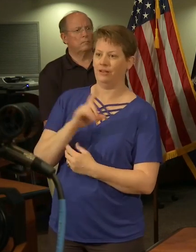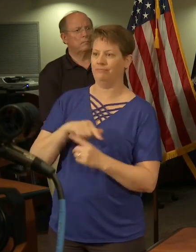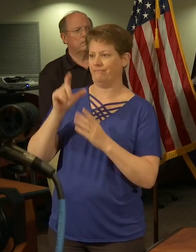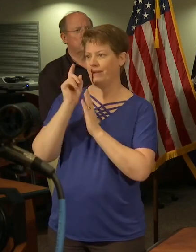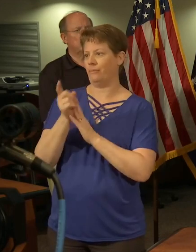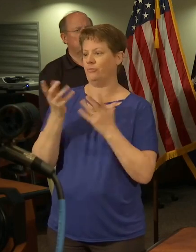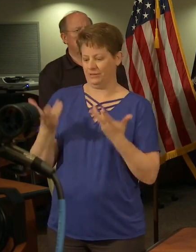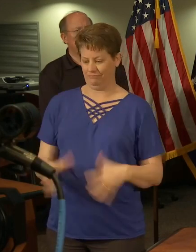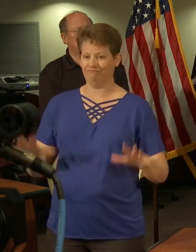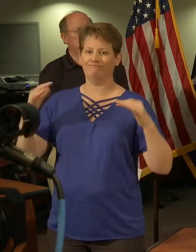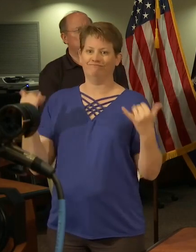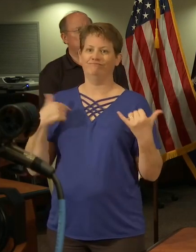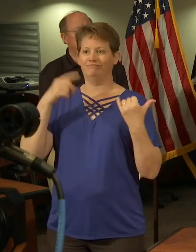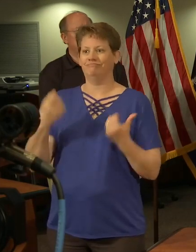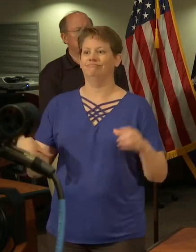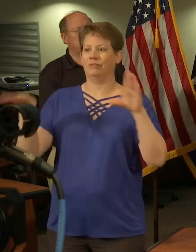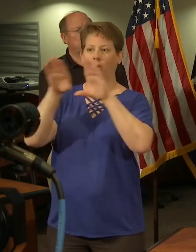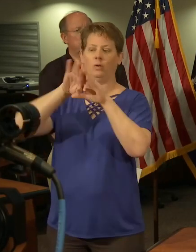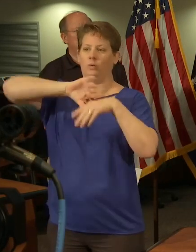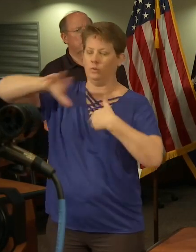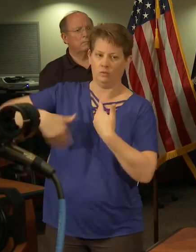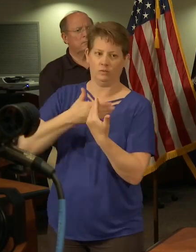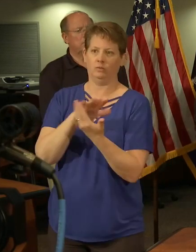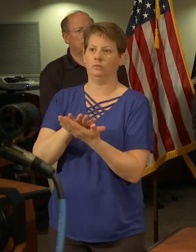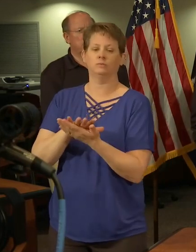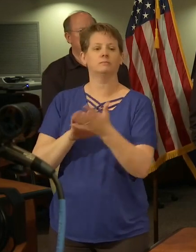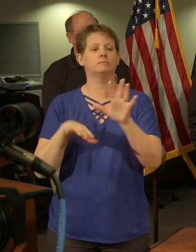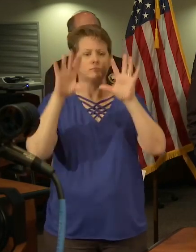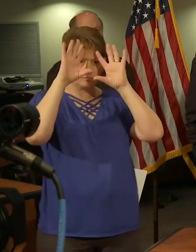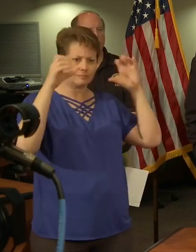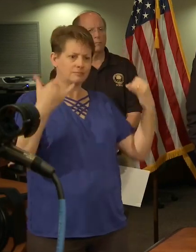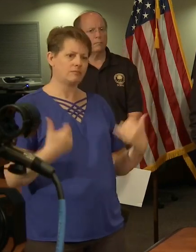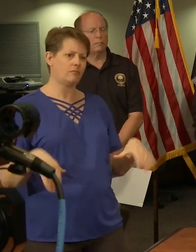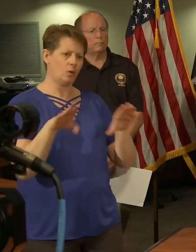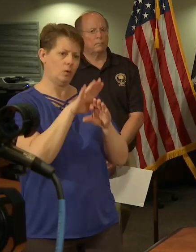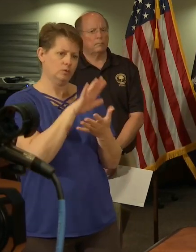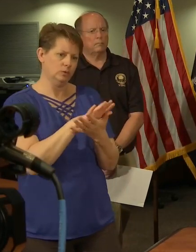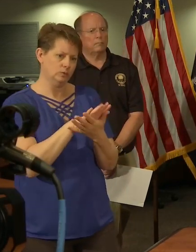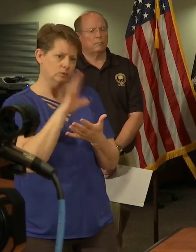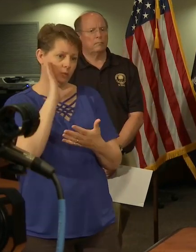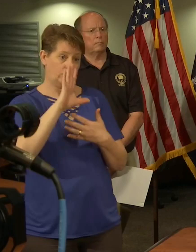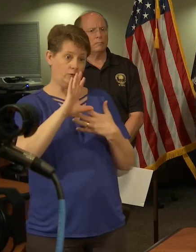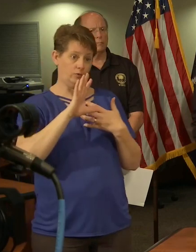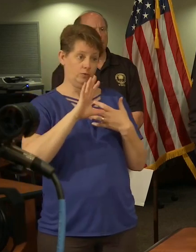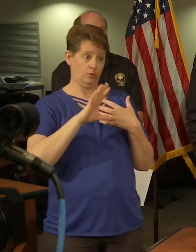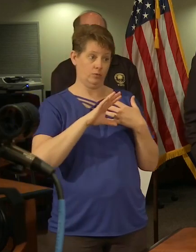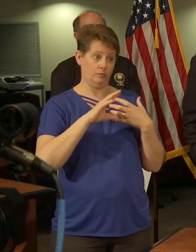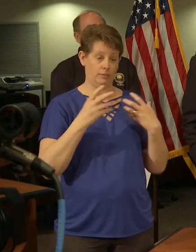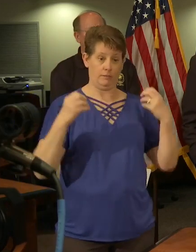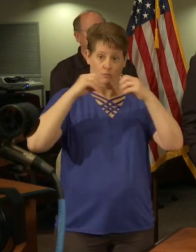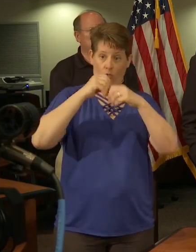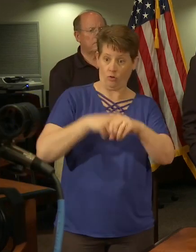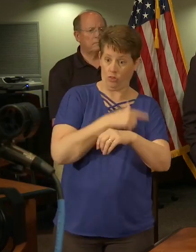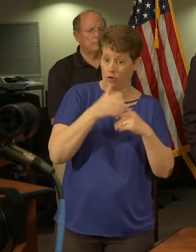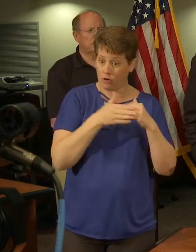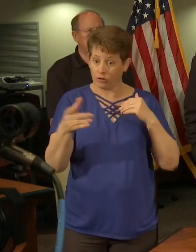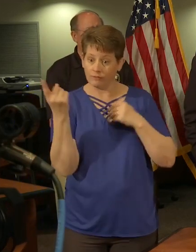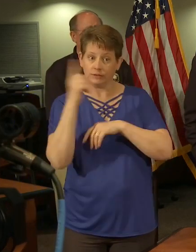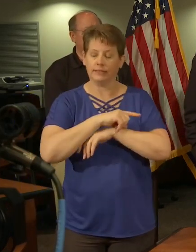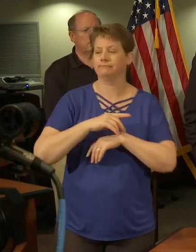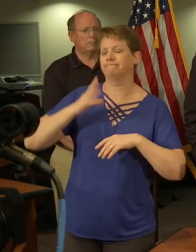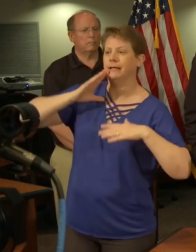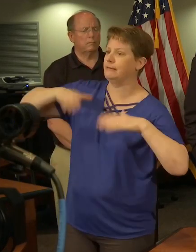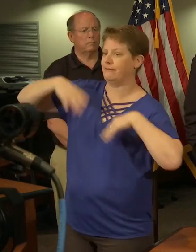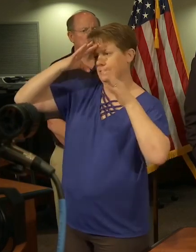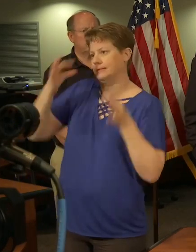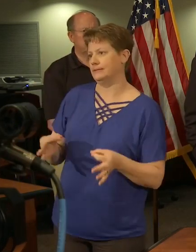moment has come where we need to close all schools. Superintendent, now that you guys are closing schools, will you all extend a little bit into the summer to make up for these days? We're not sure